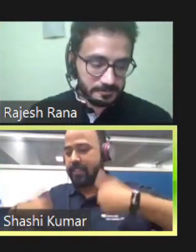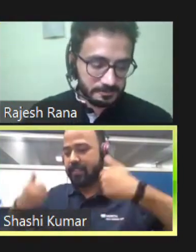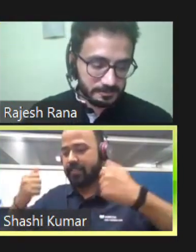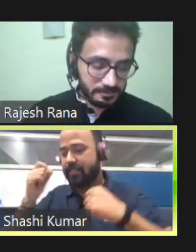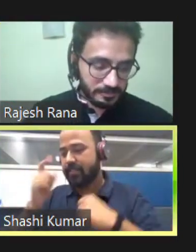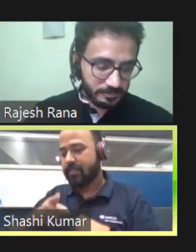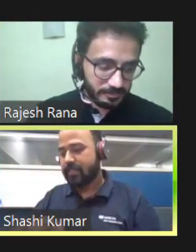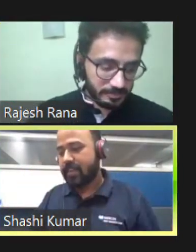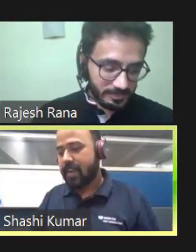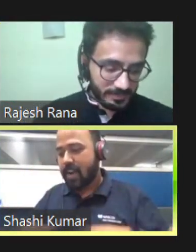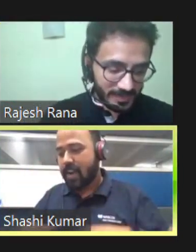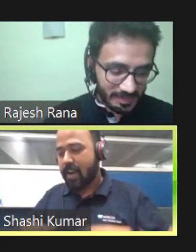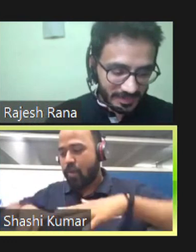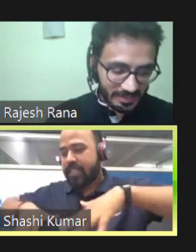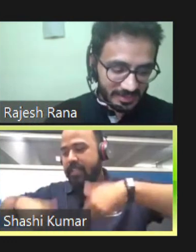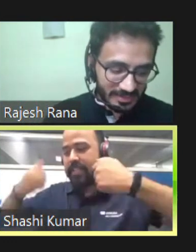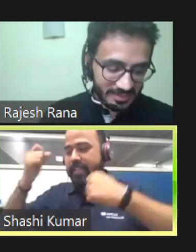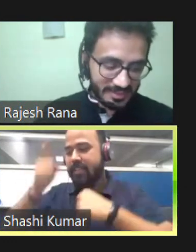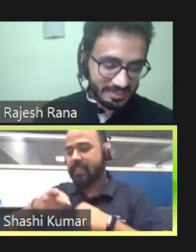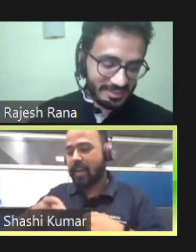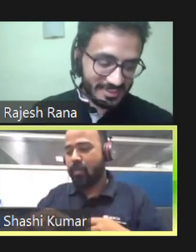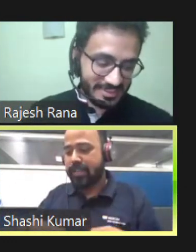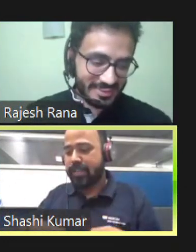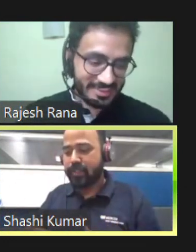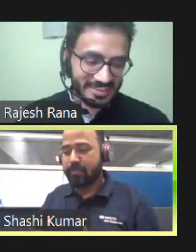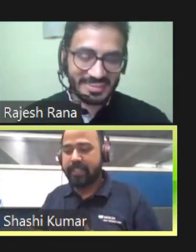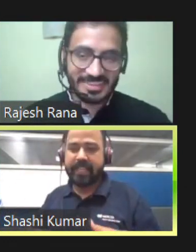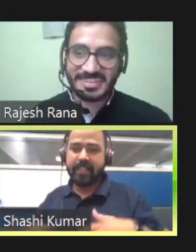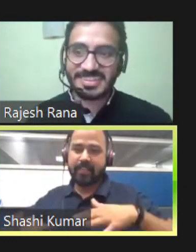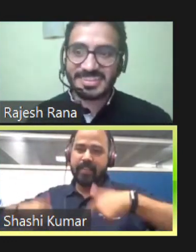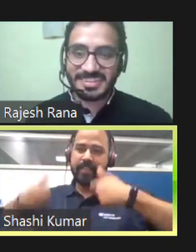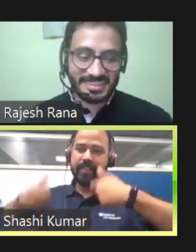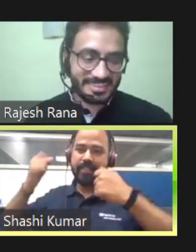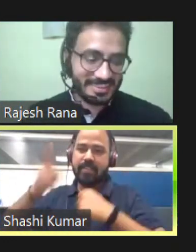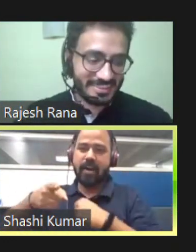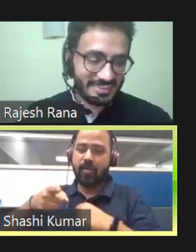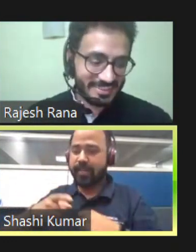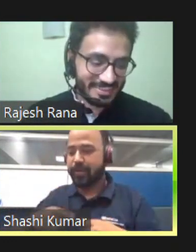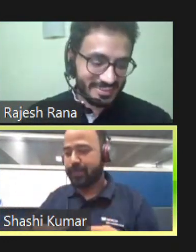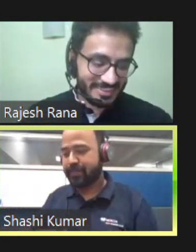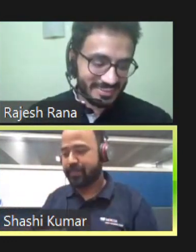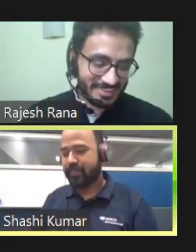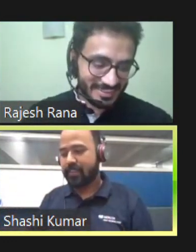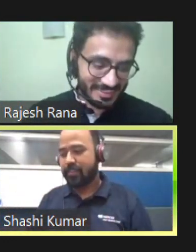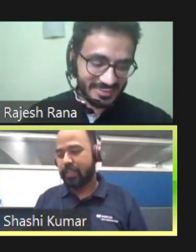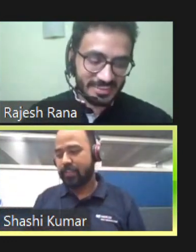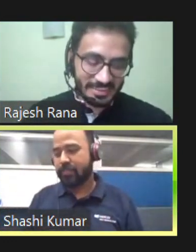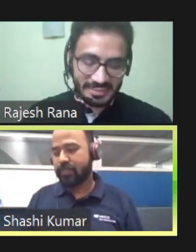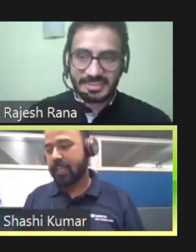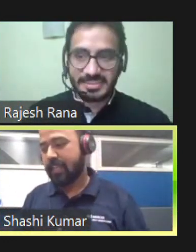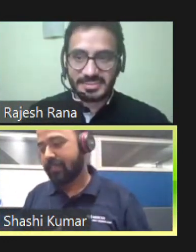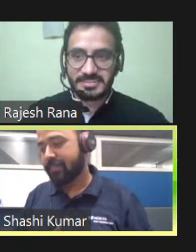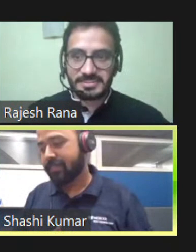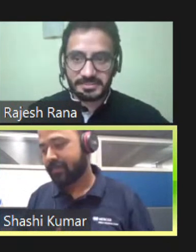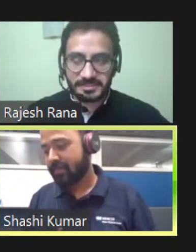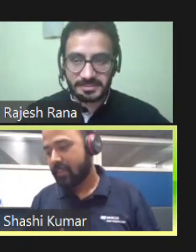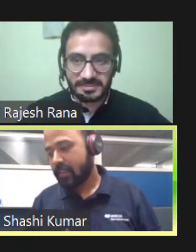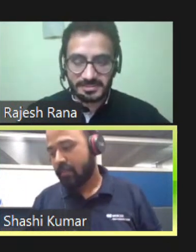correct answer. Varsha, correct answer. How are you? Sharmin Sheikh, correct answer. How are you? Wonderful,